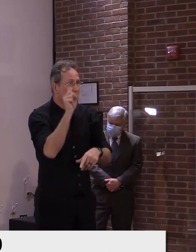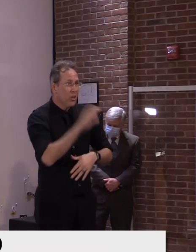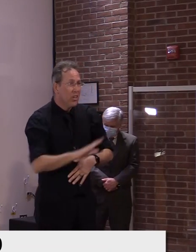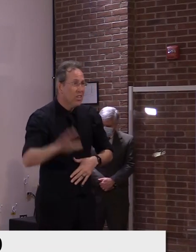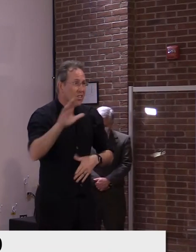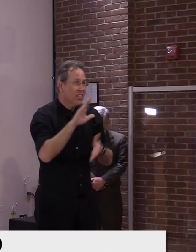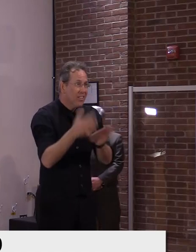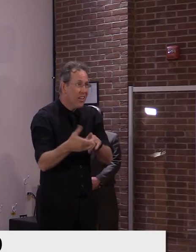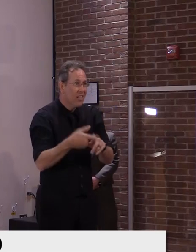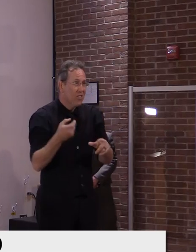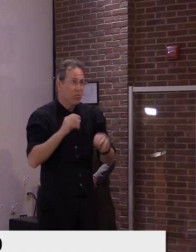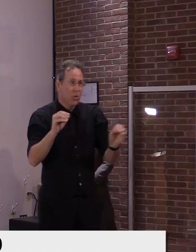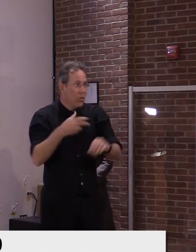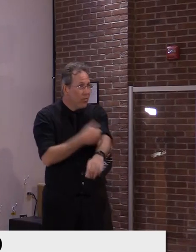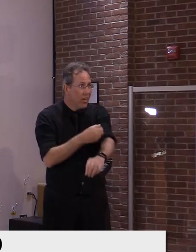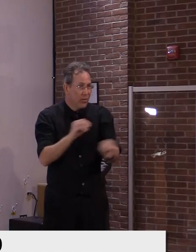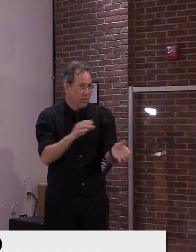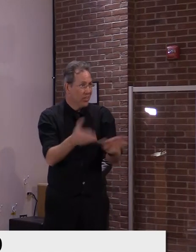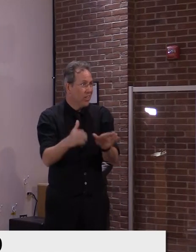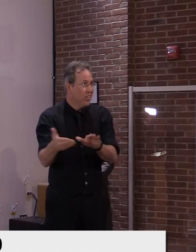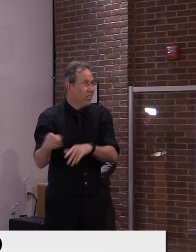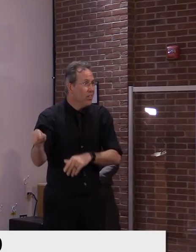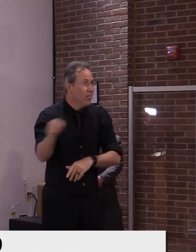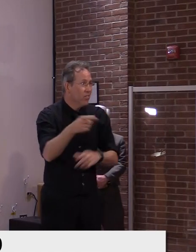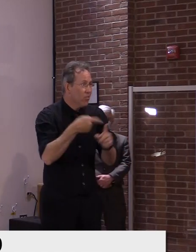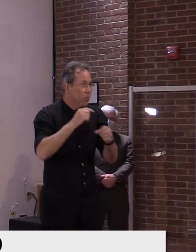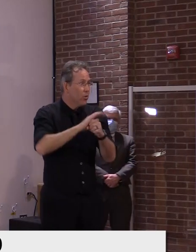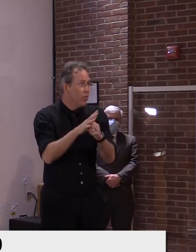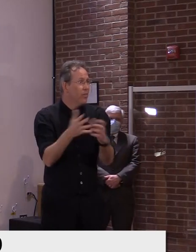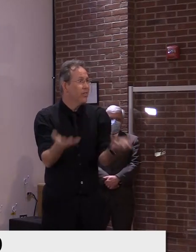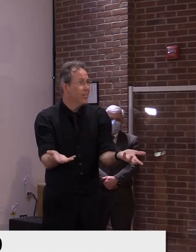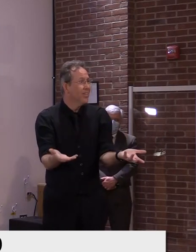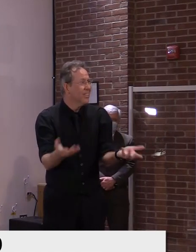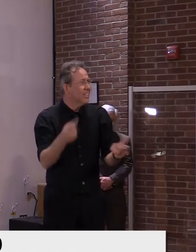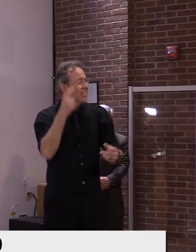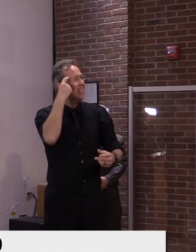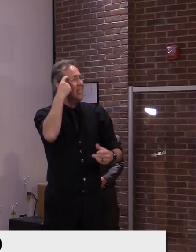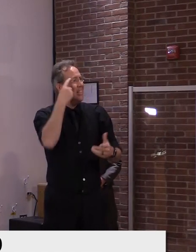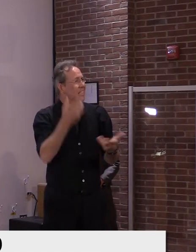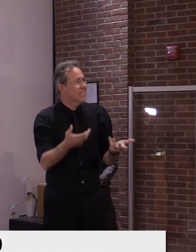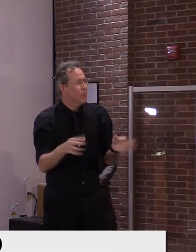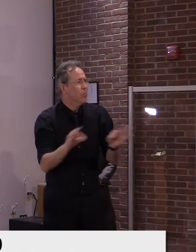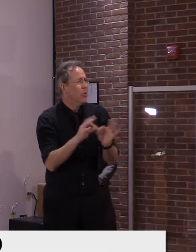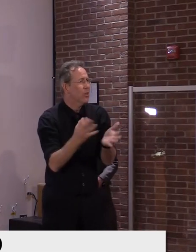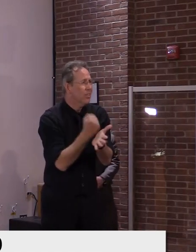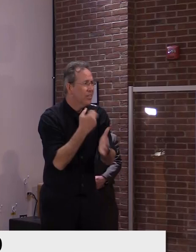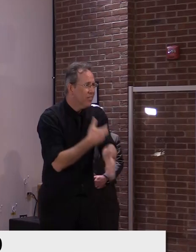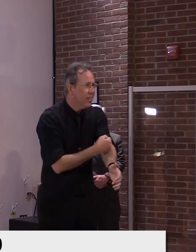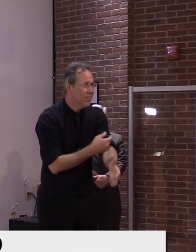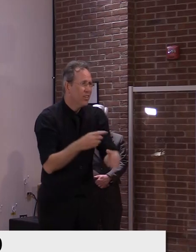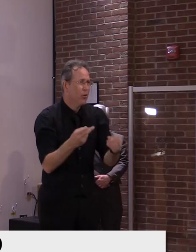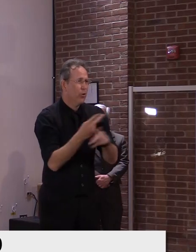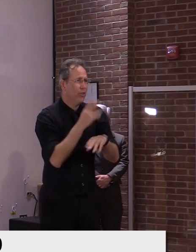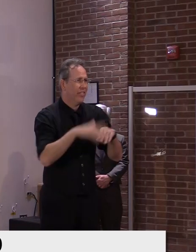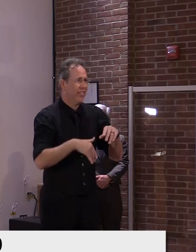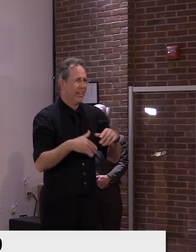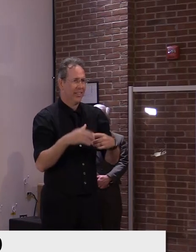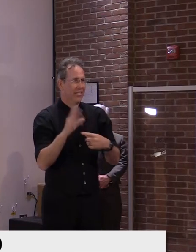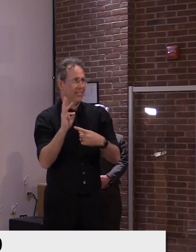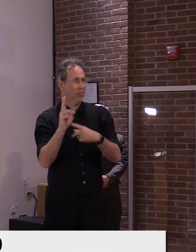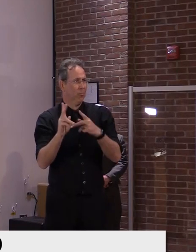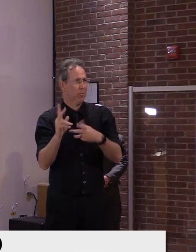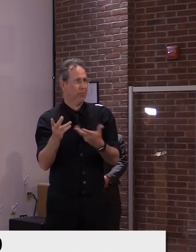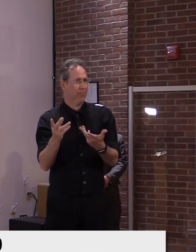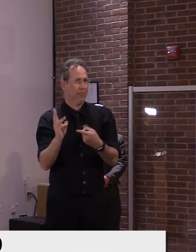of becoming ill with this virus are far greater than the disadvantages of